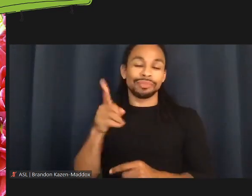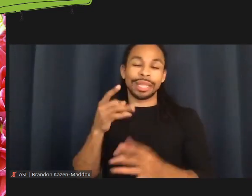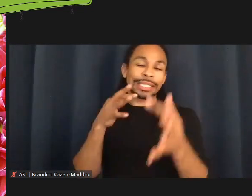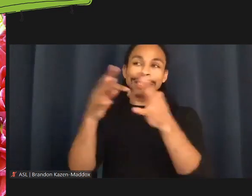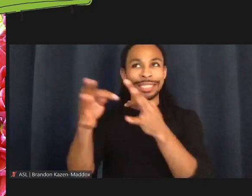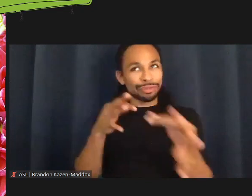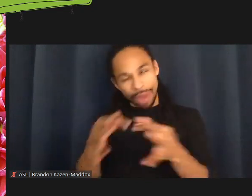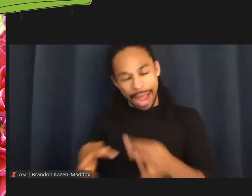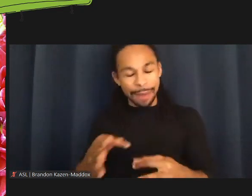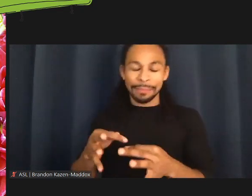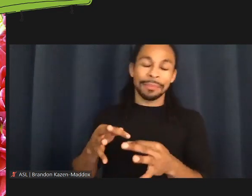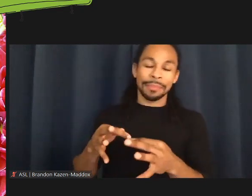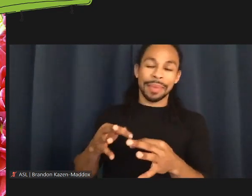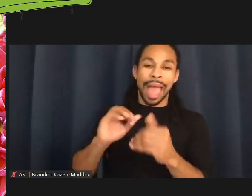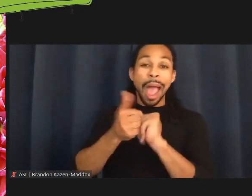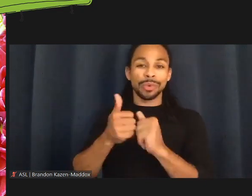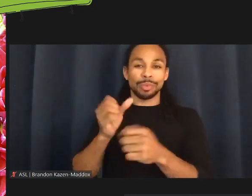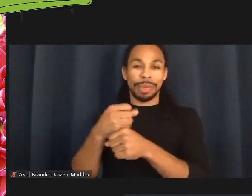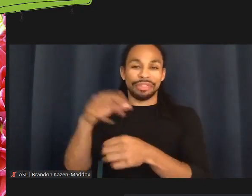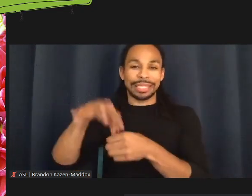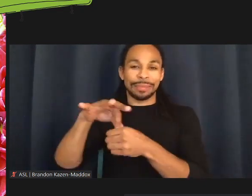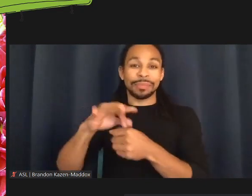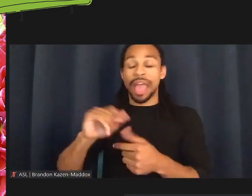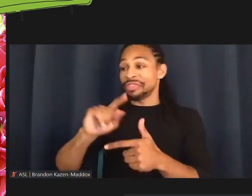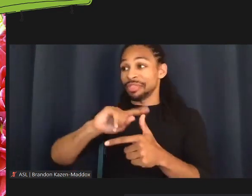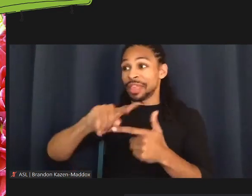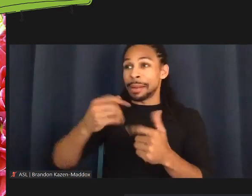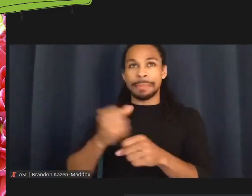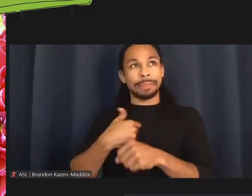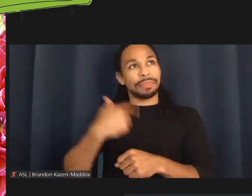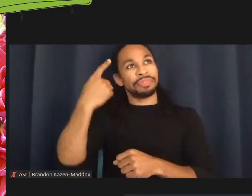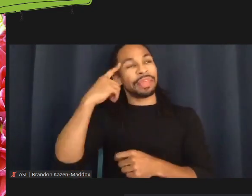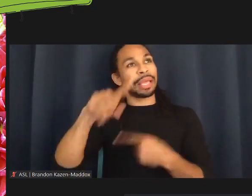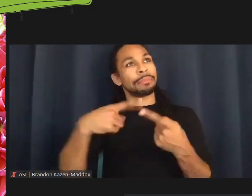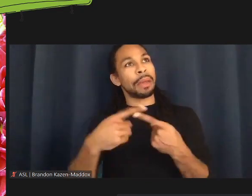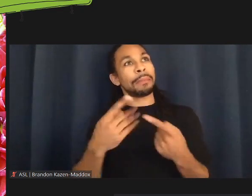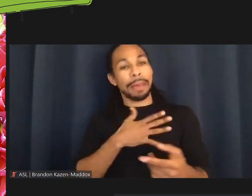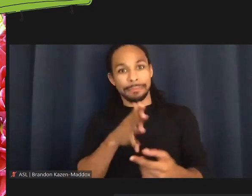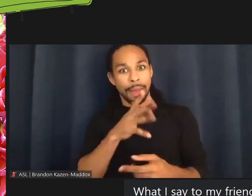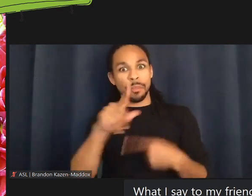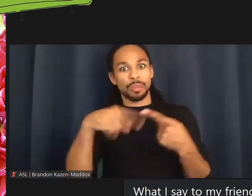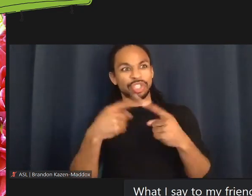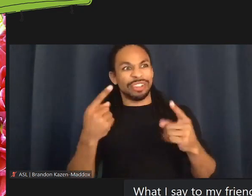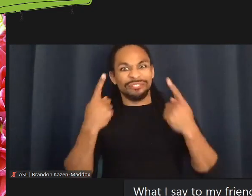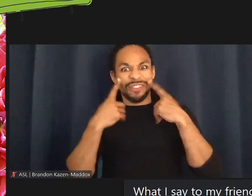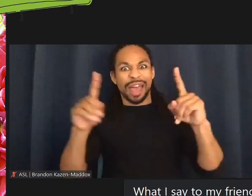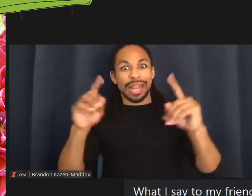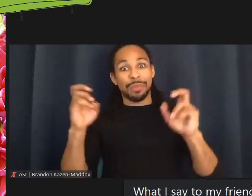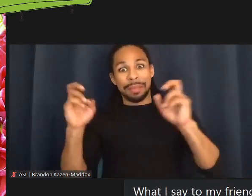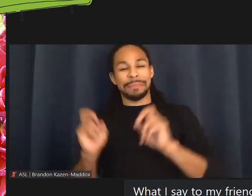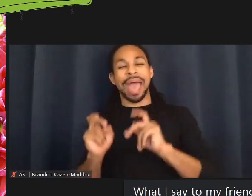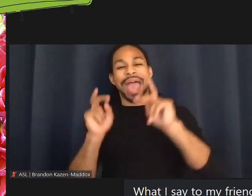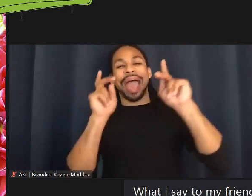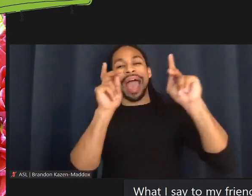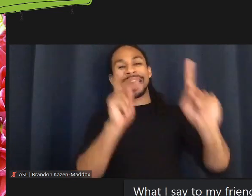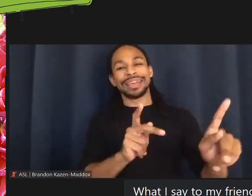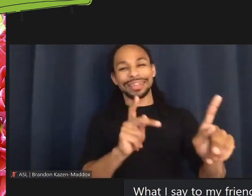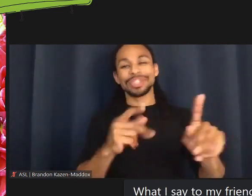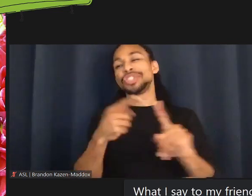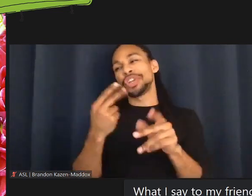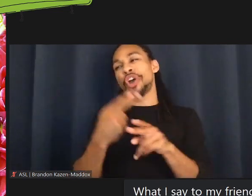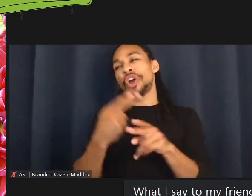which leads one to think about when my mother finally went back. A visit, she coined